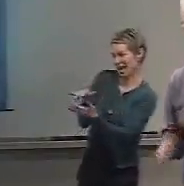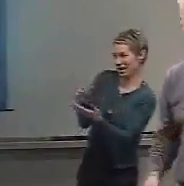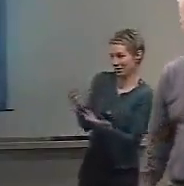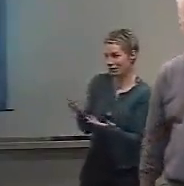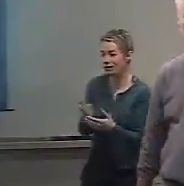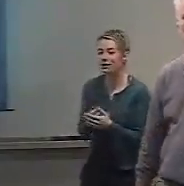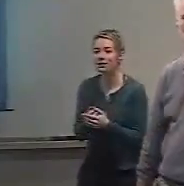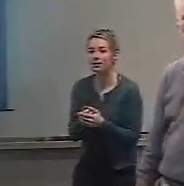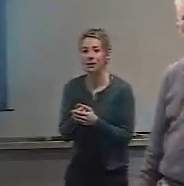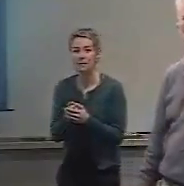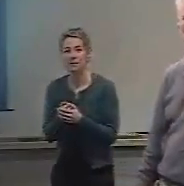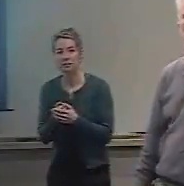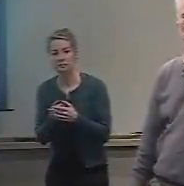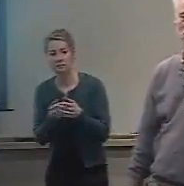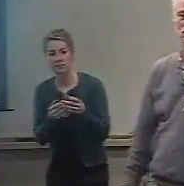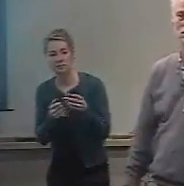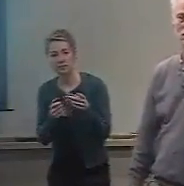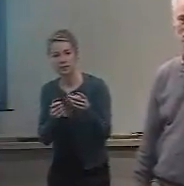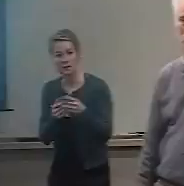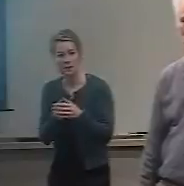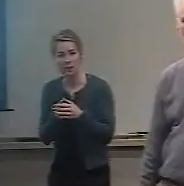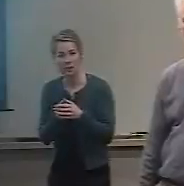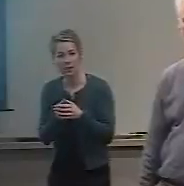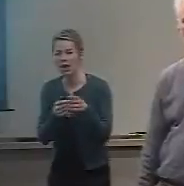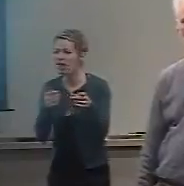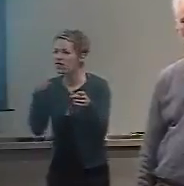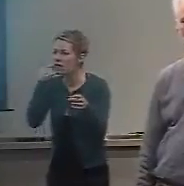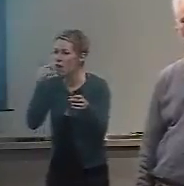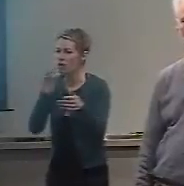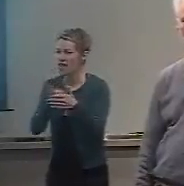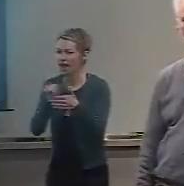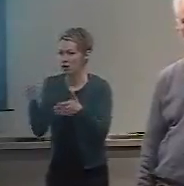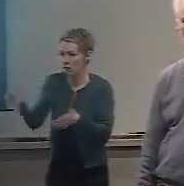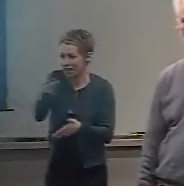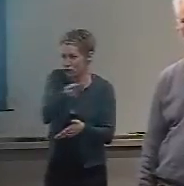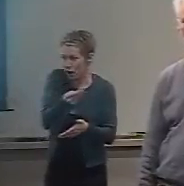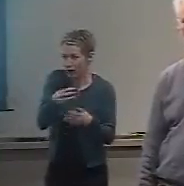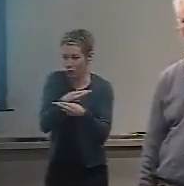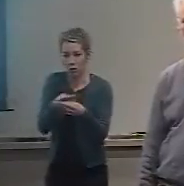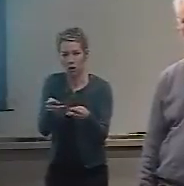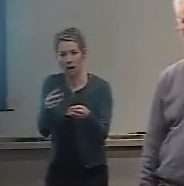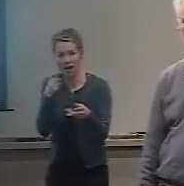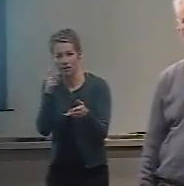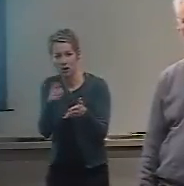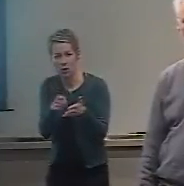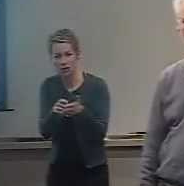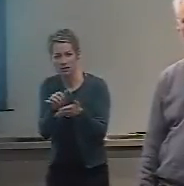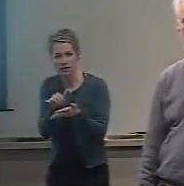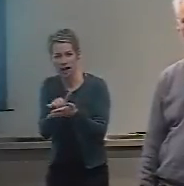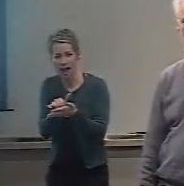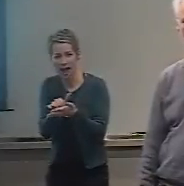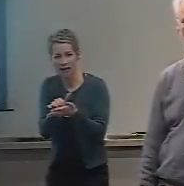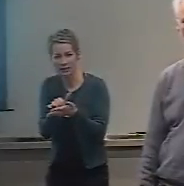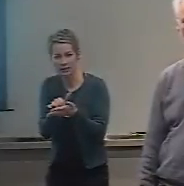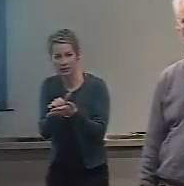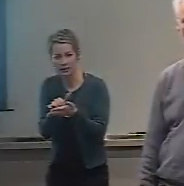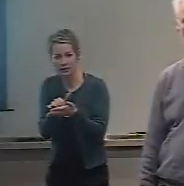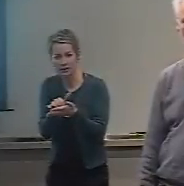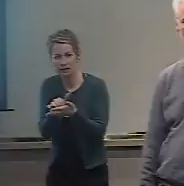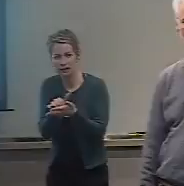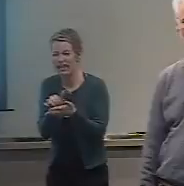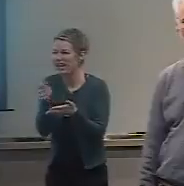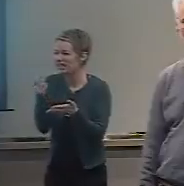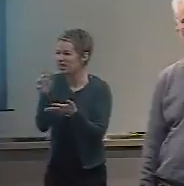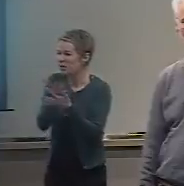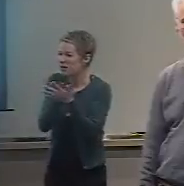Yes? Yeah, and the phone that was going around the room. One thing I noticed was the little bit